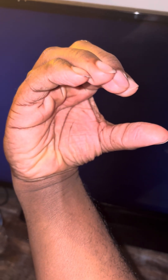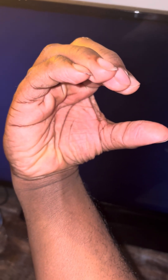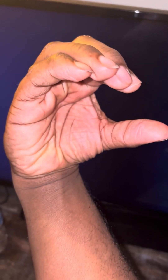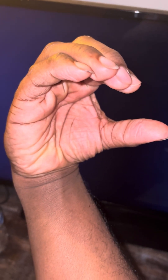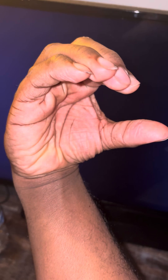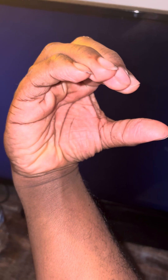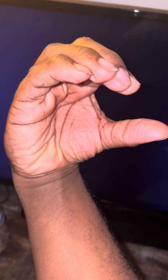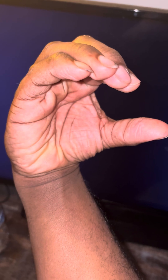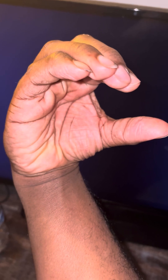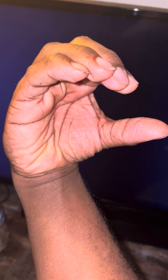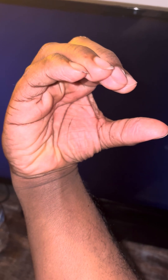C,